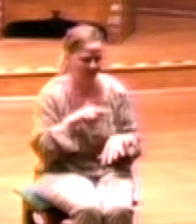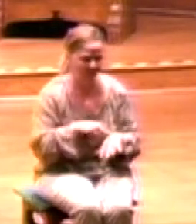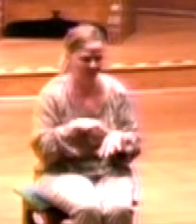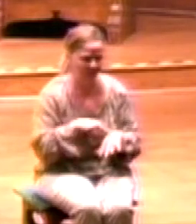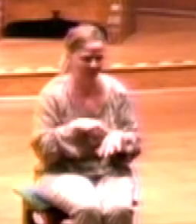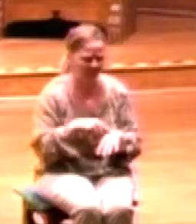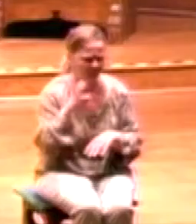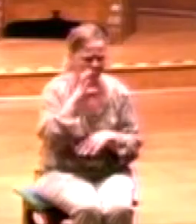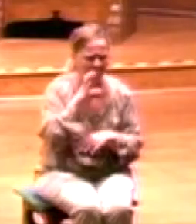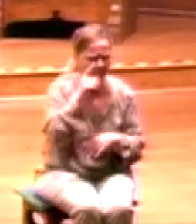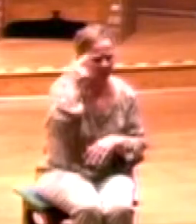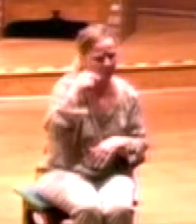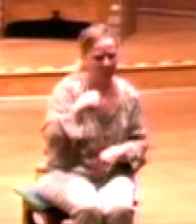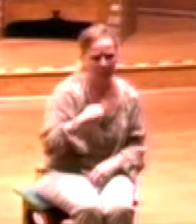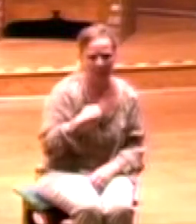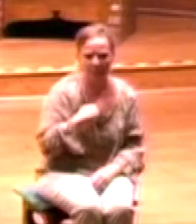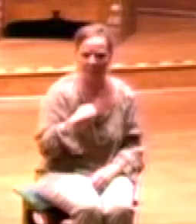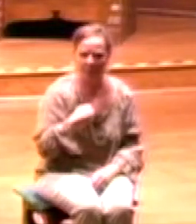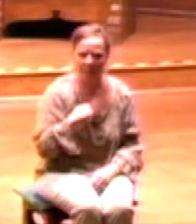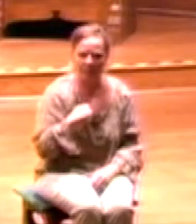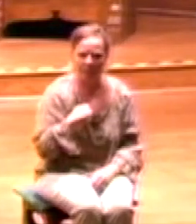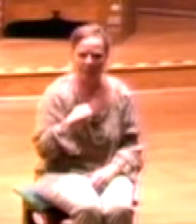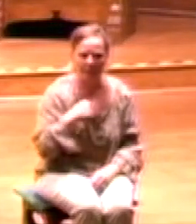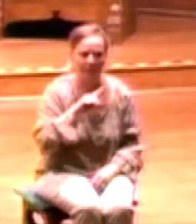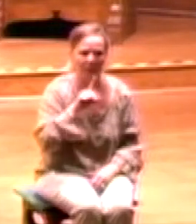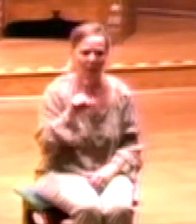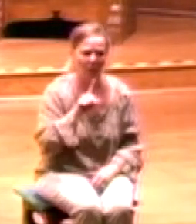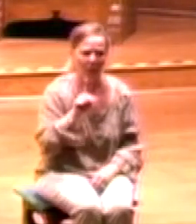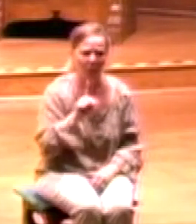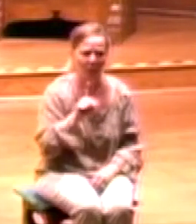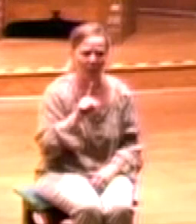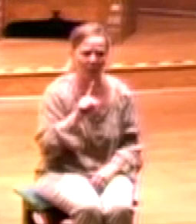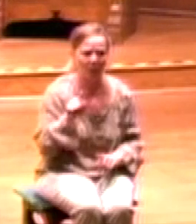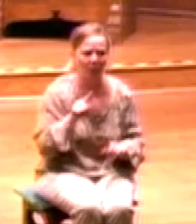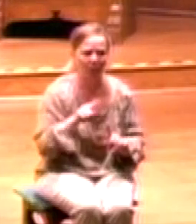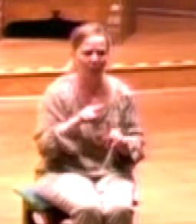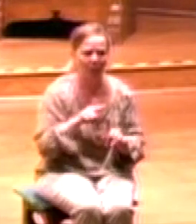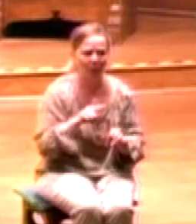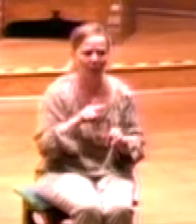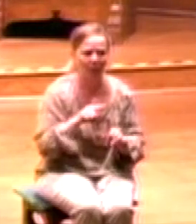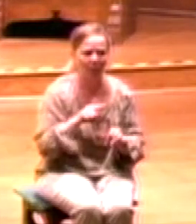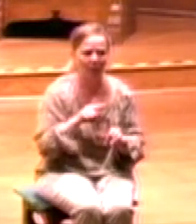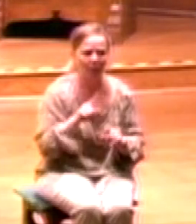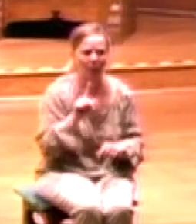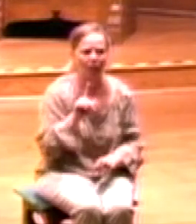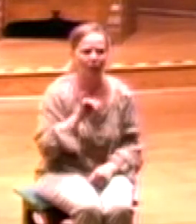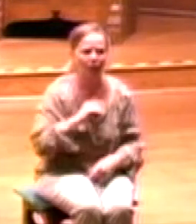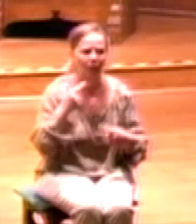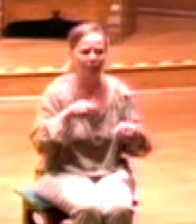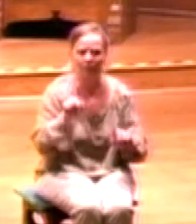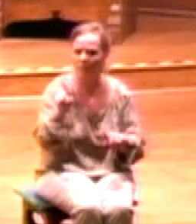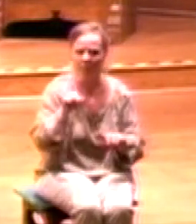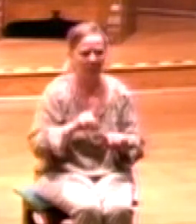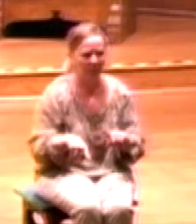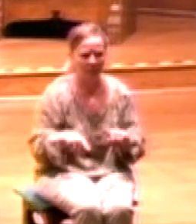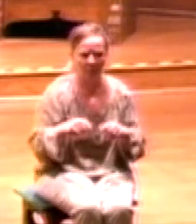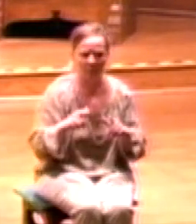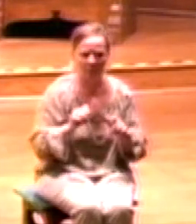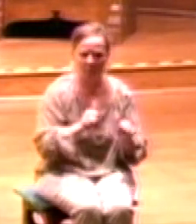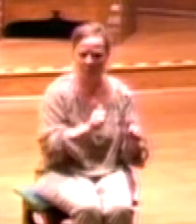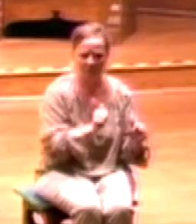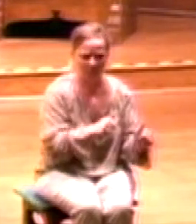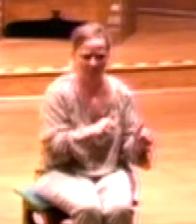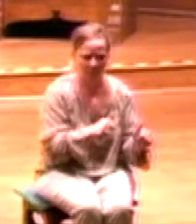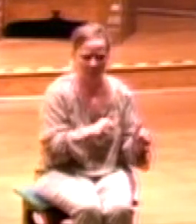so now I say to you, where I am going, you cannot come. I give you a new commandment, that you love one